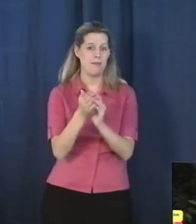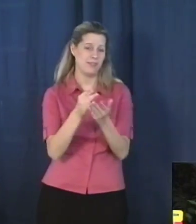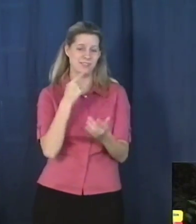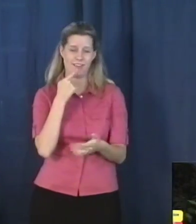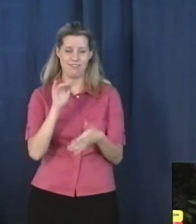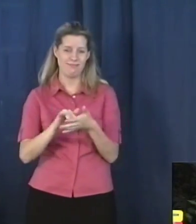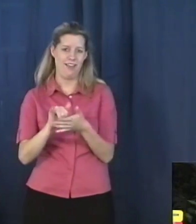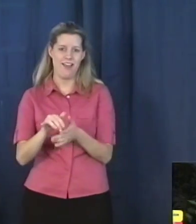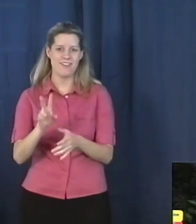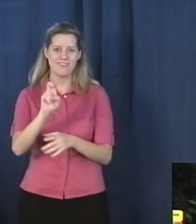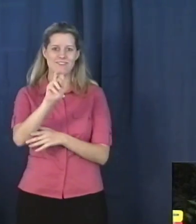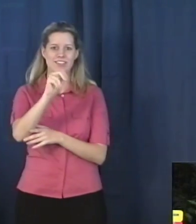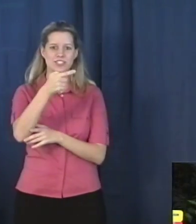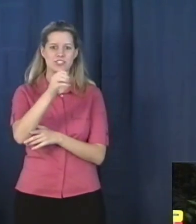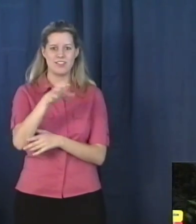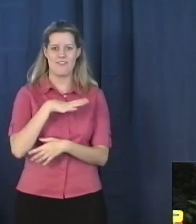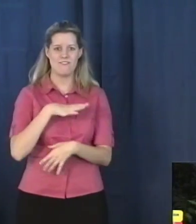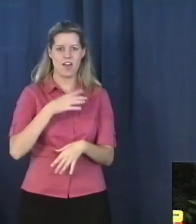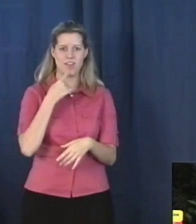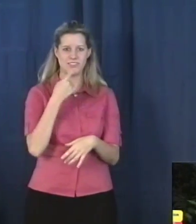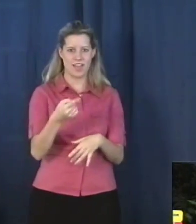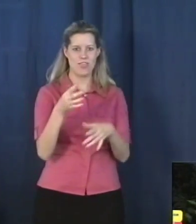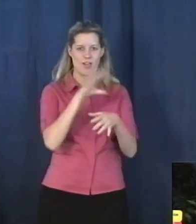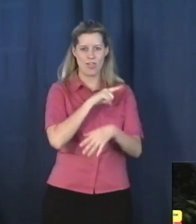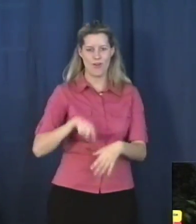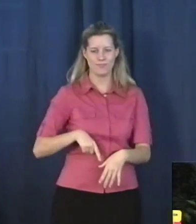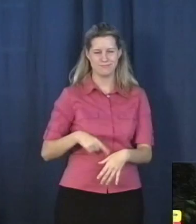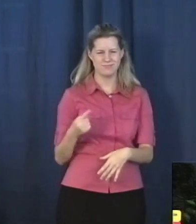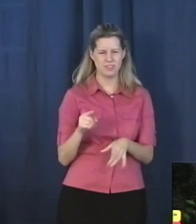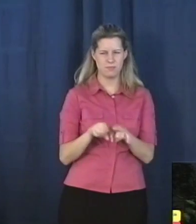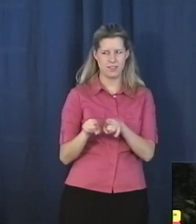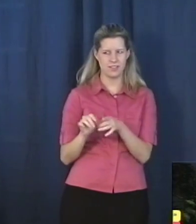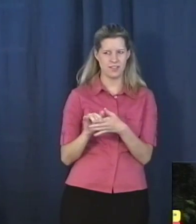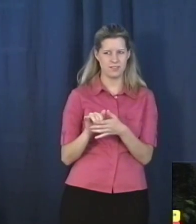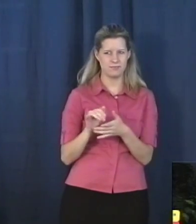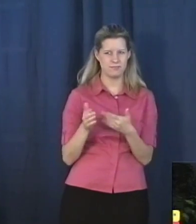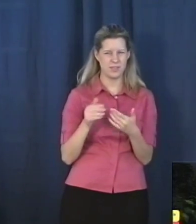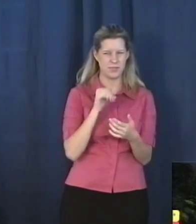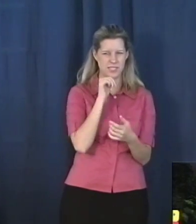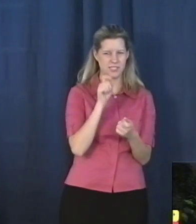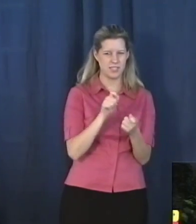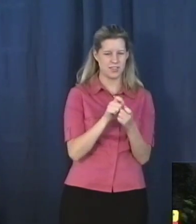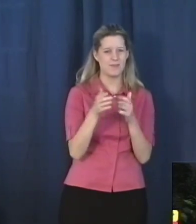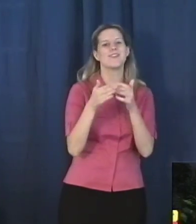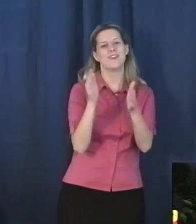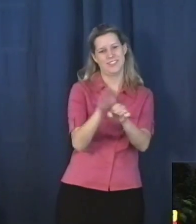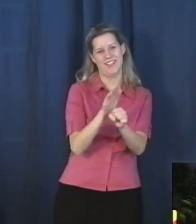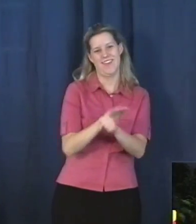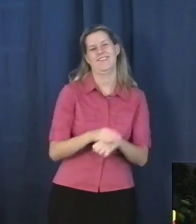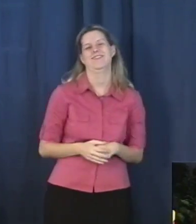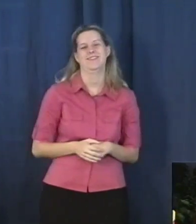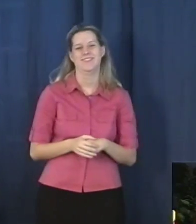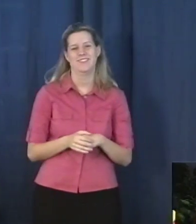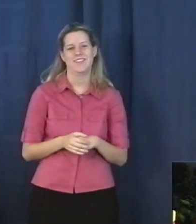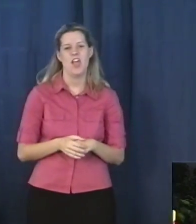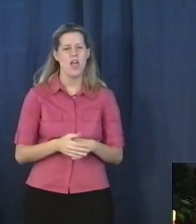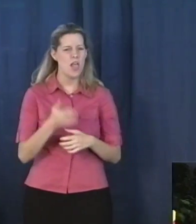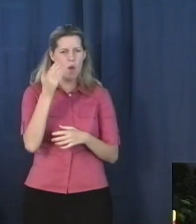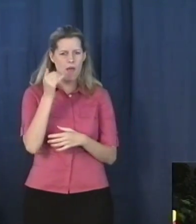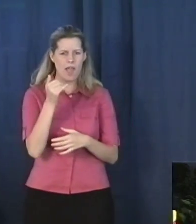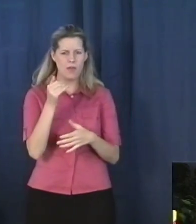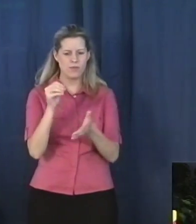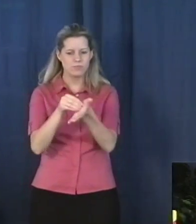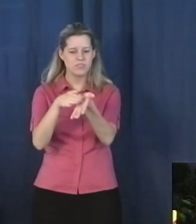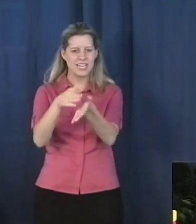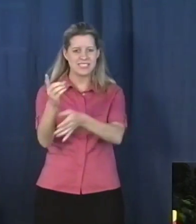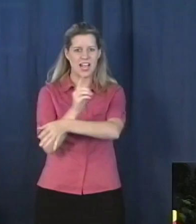fine, saith the Lord. Something like that. I forget how it goes exactly, but that's close enough. Now, why would they put dinosaurs